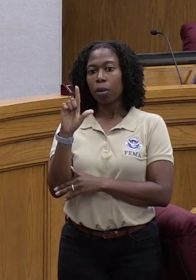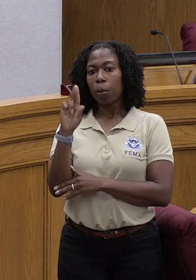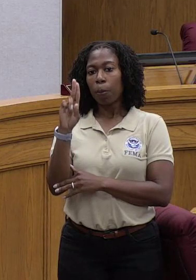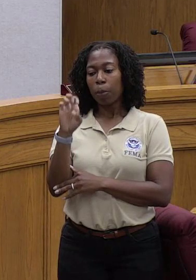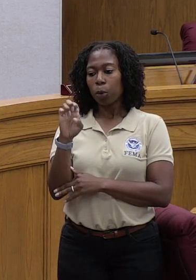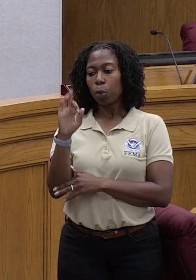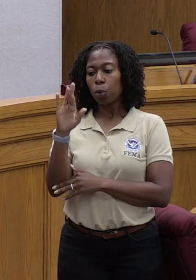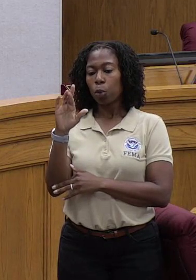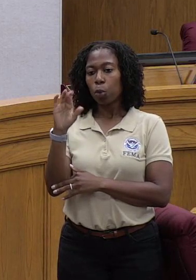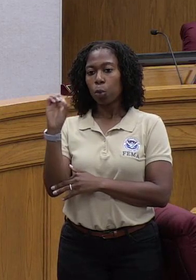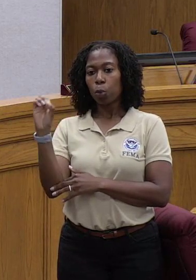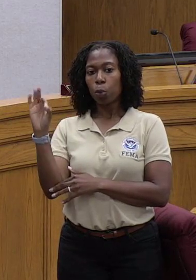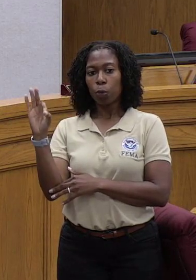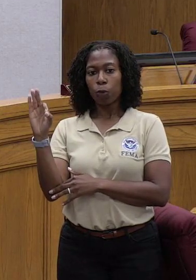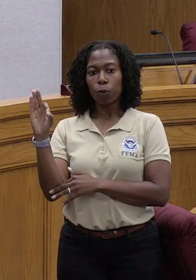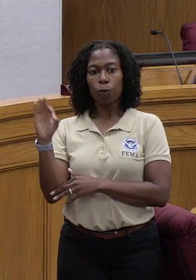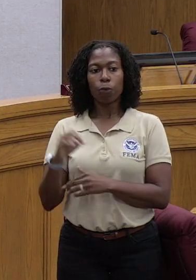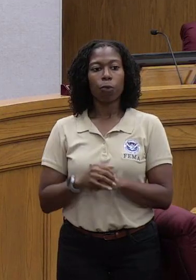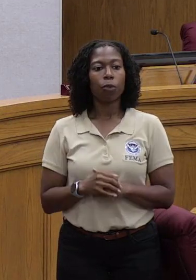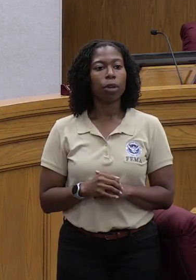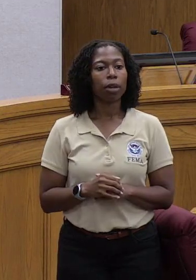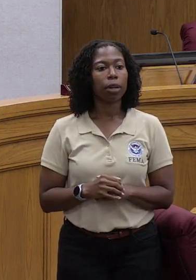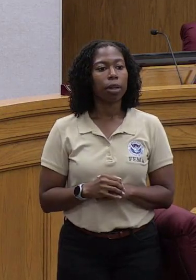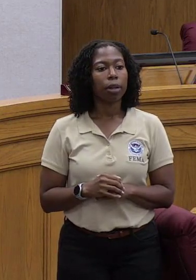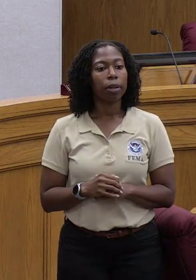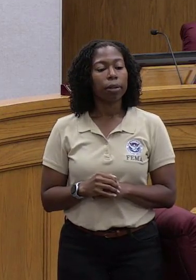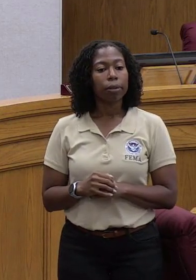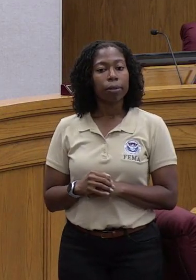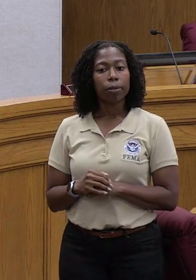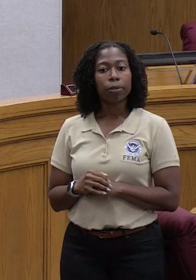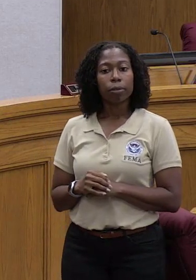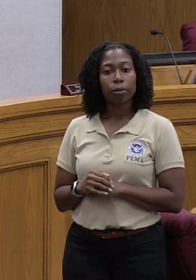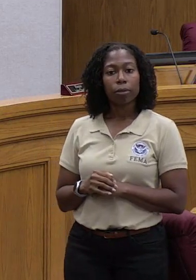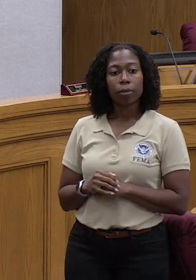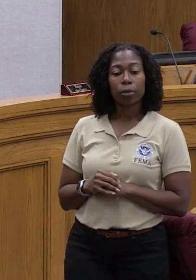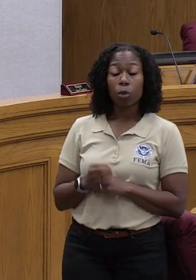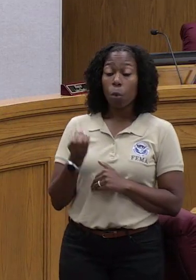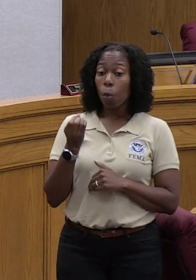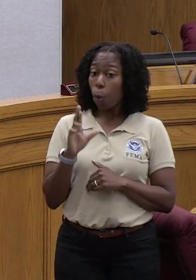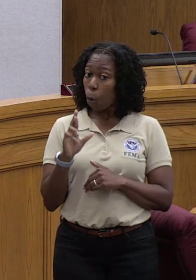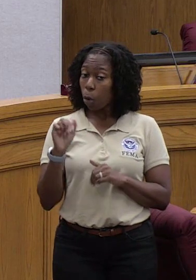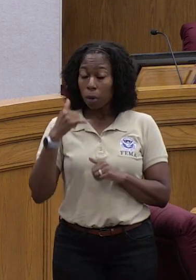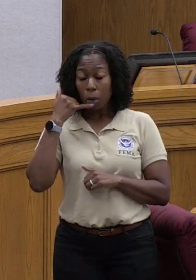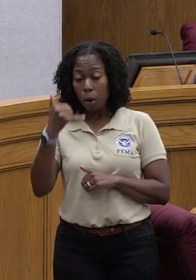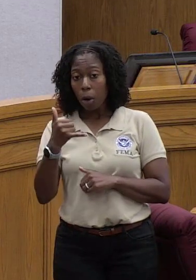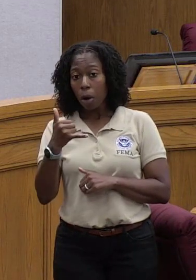MIL/Blue Roof. It's all one word. Or households can call